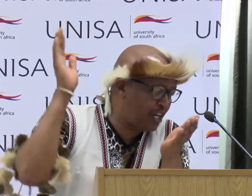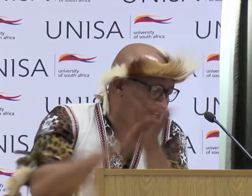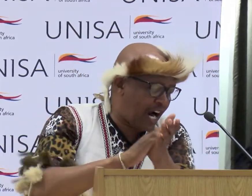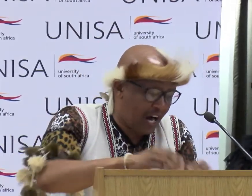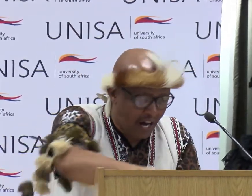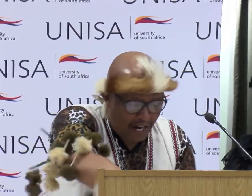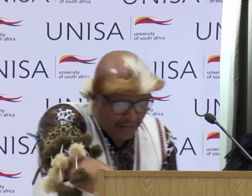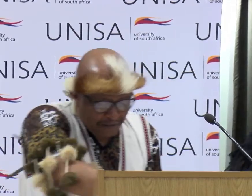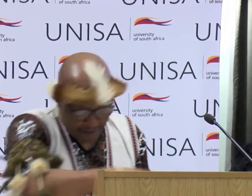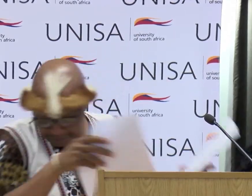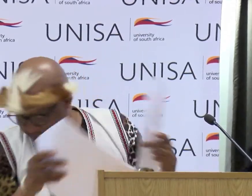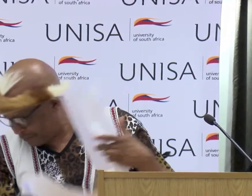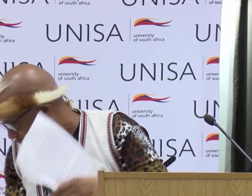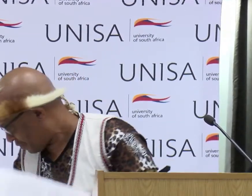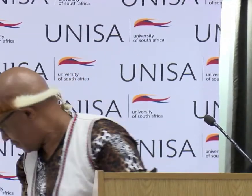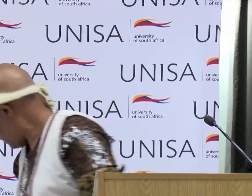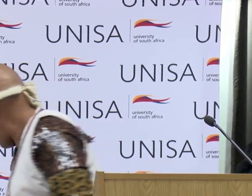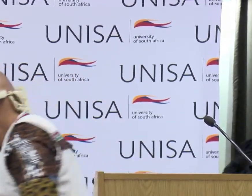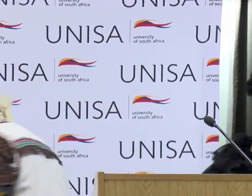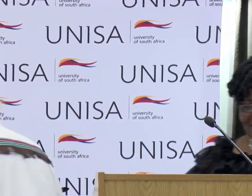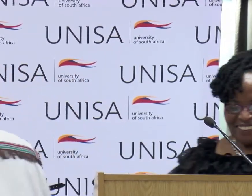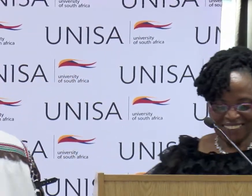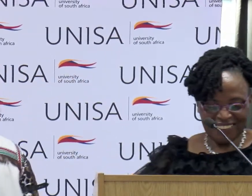usibizile tina.